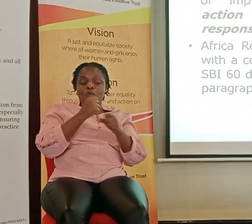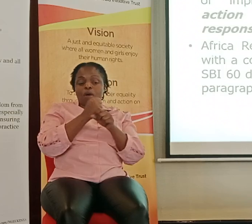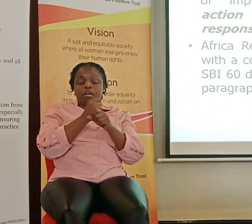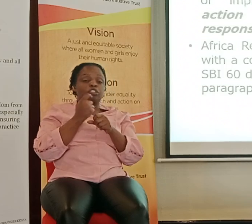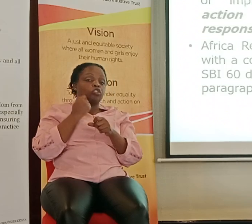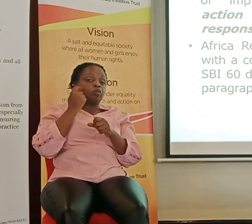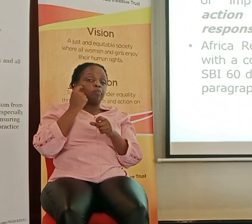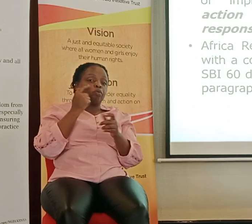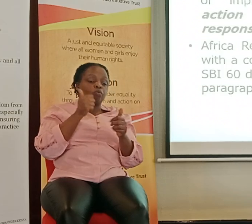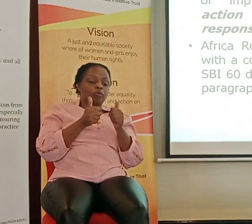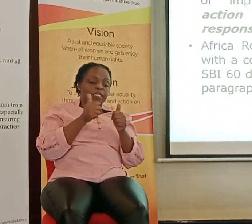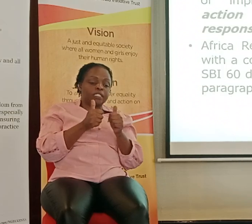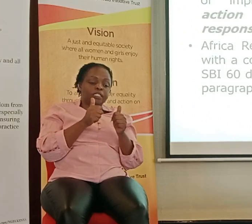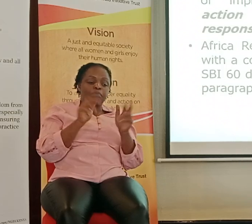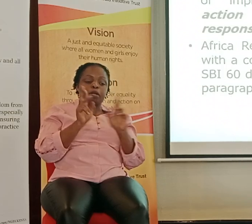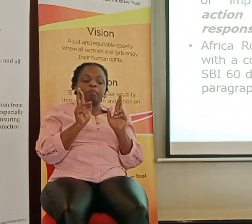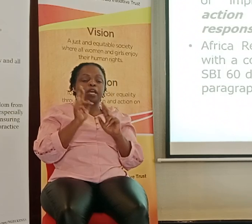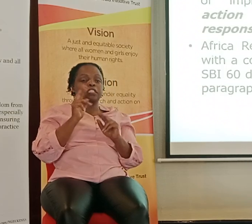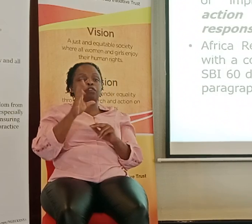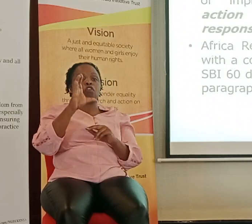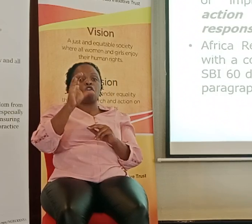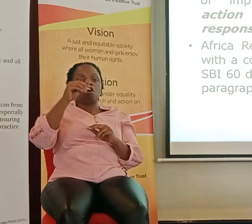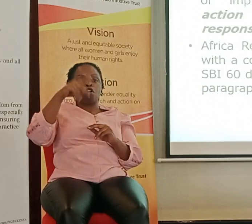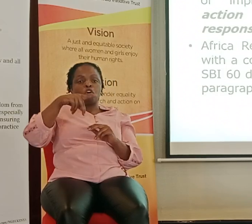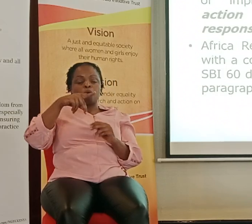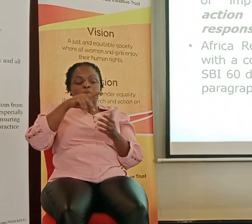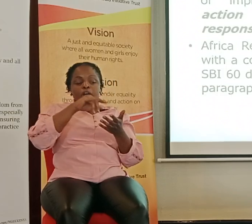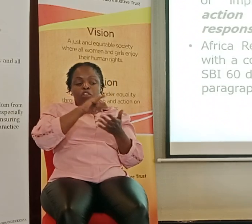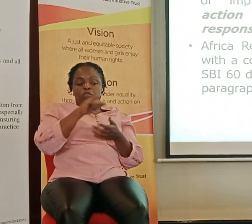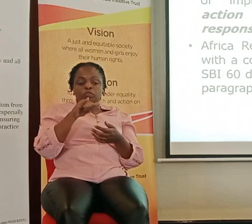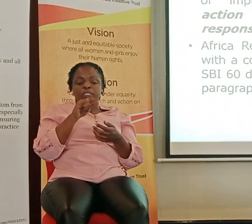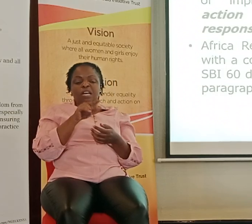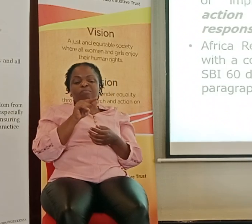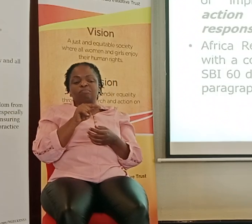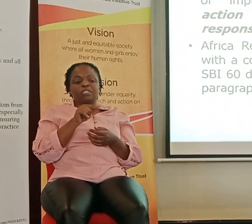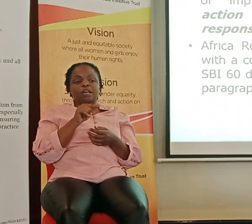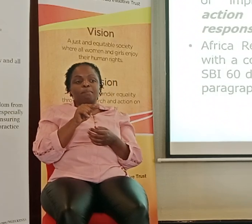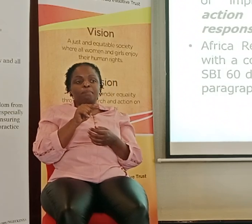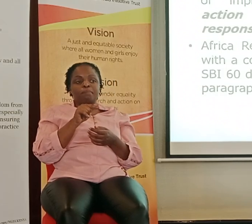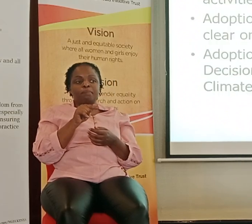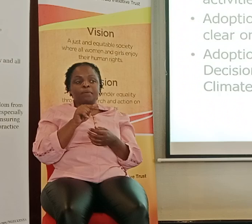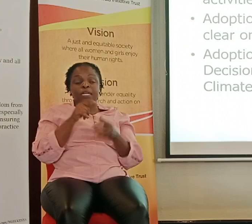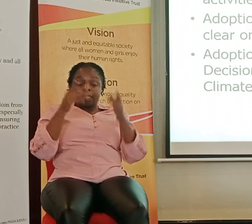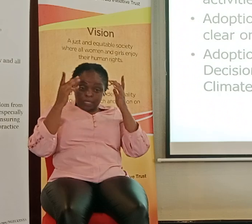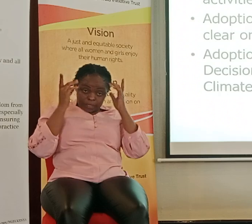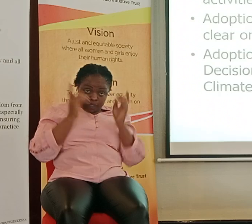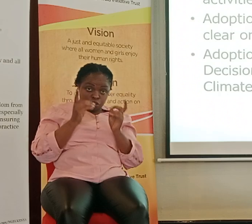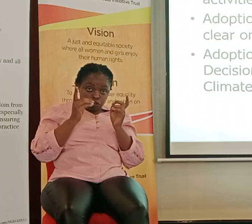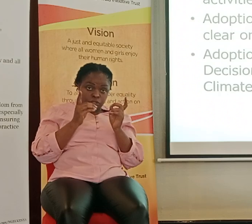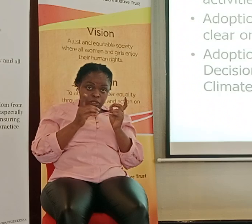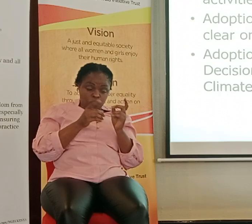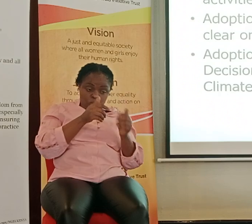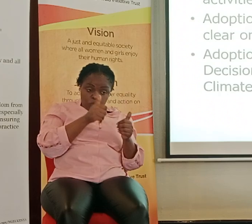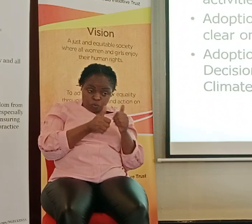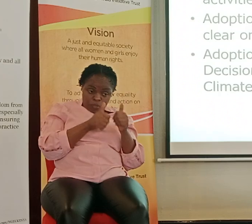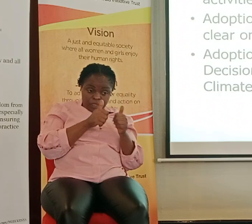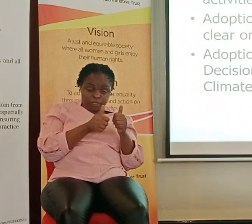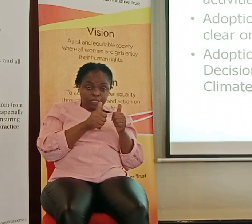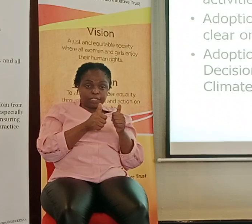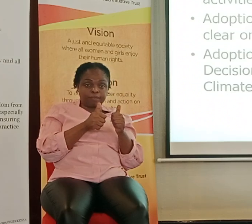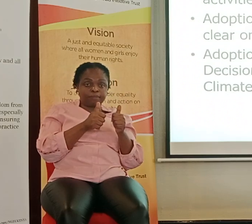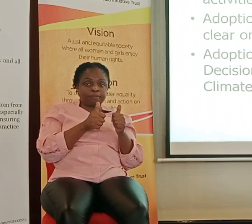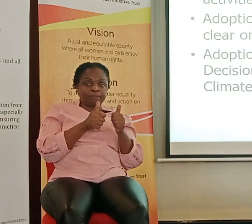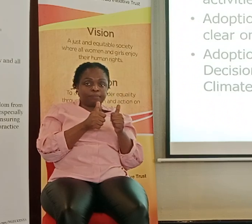preparation for COP. So that those are some of the decisions that some of